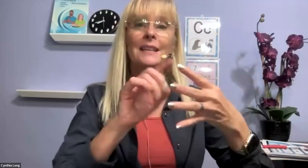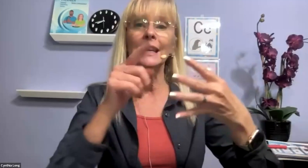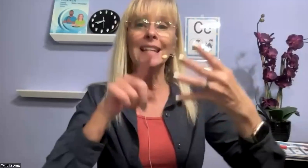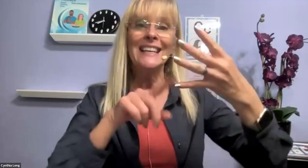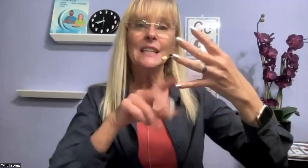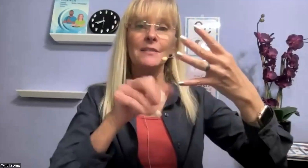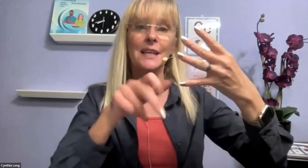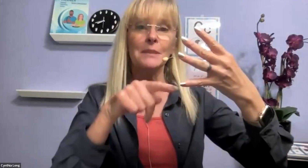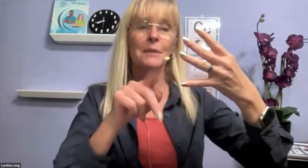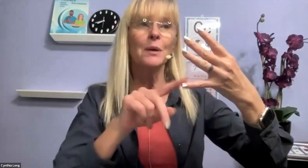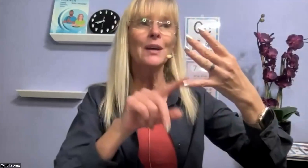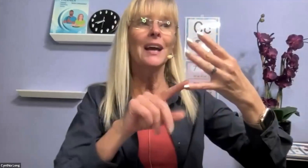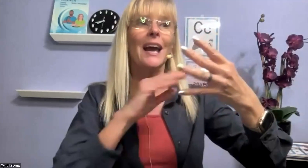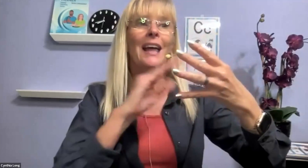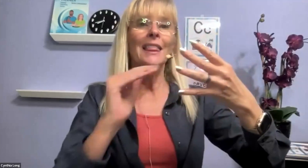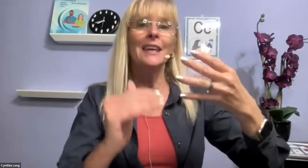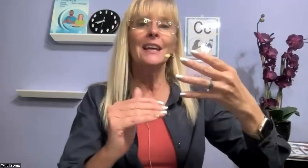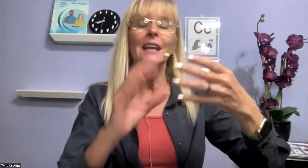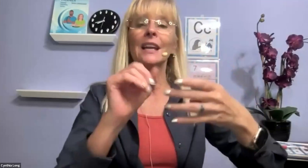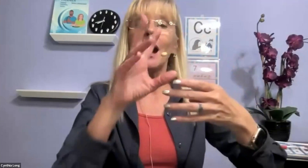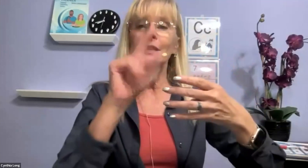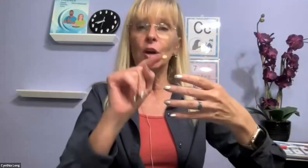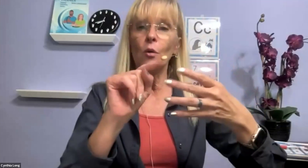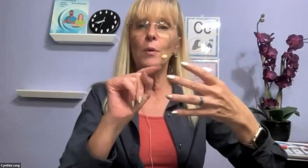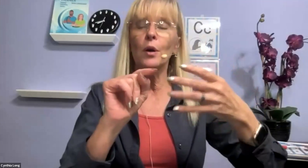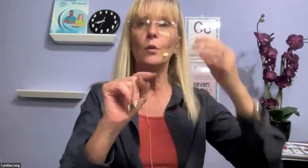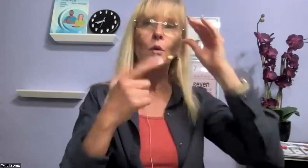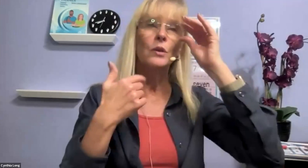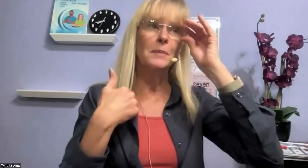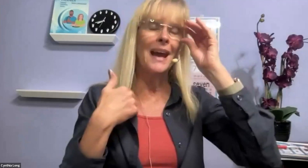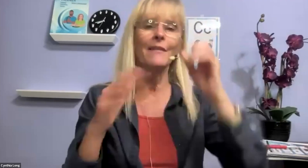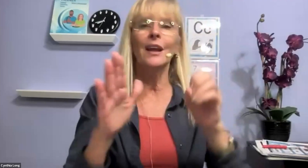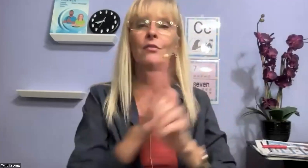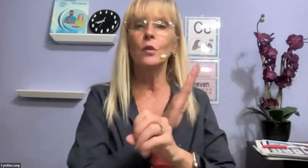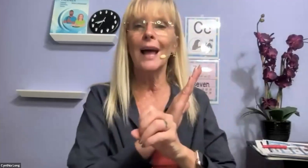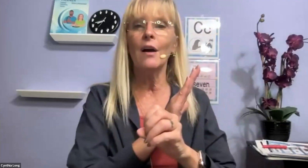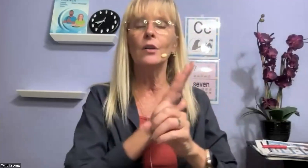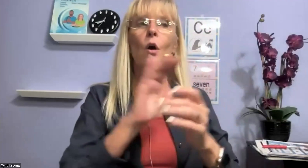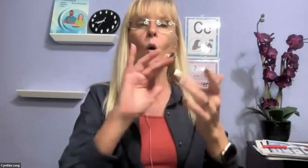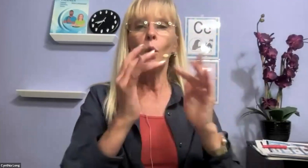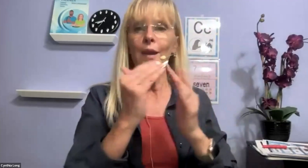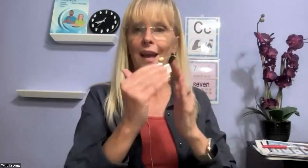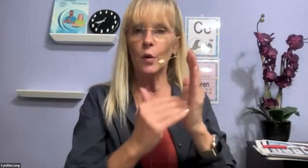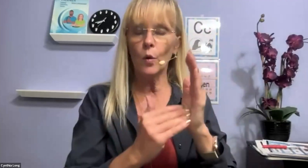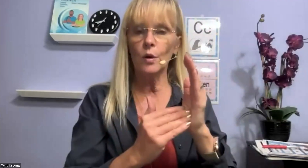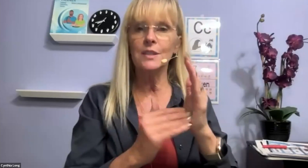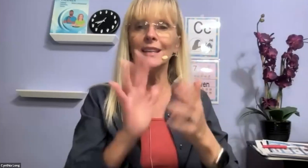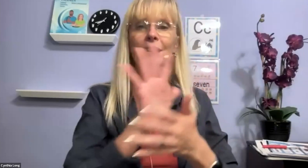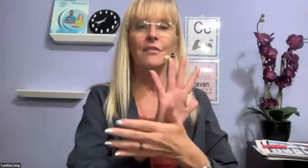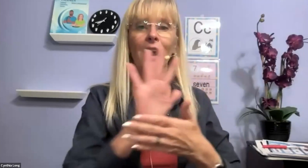the end of September. And then in October, we're going to be having a full out online course. It's a